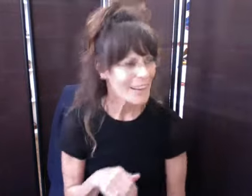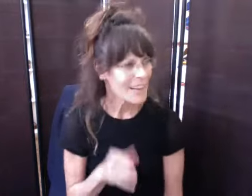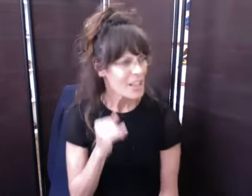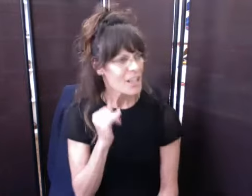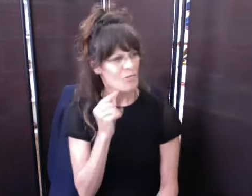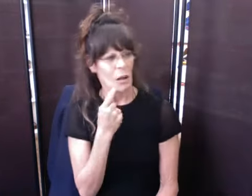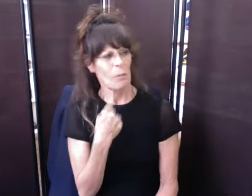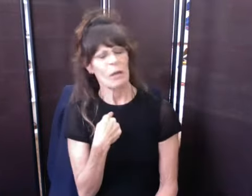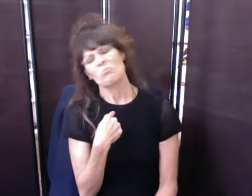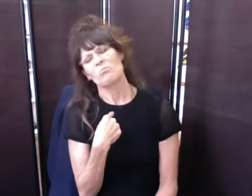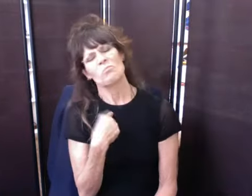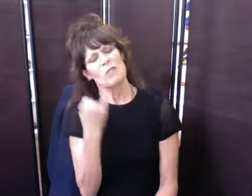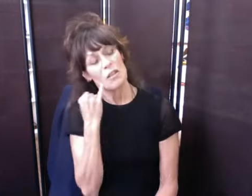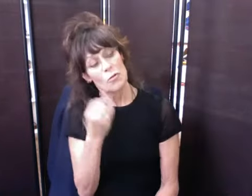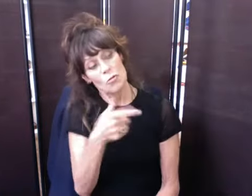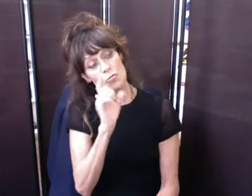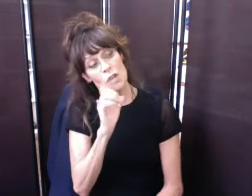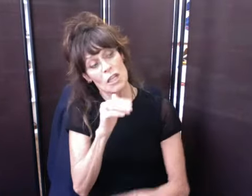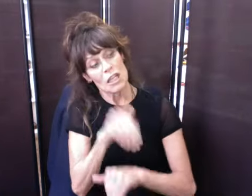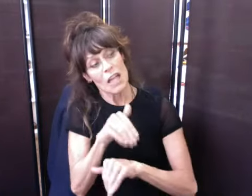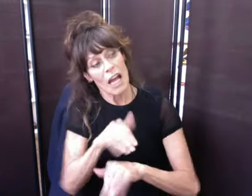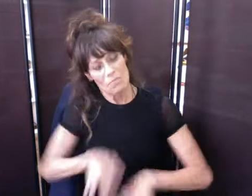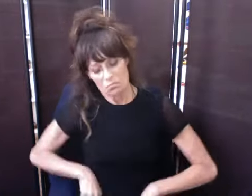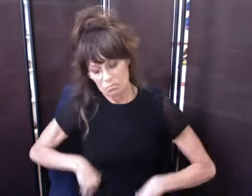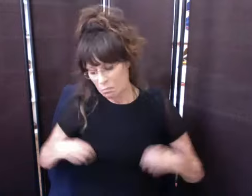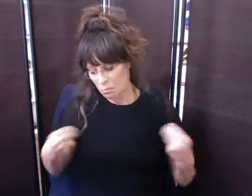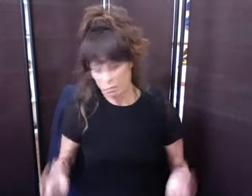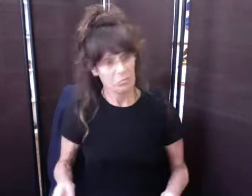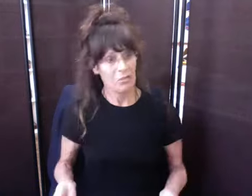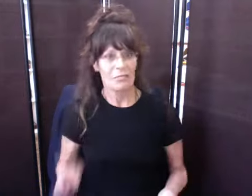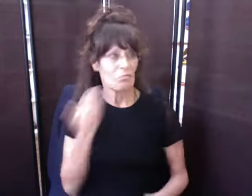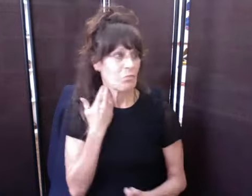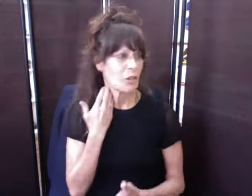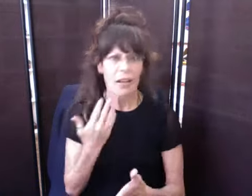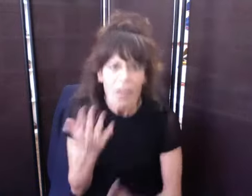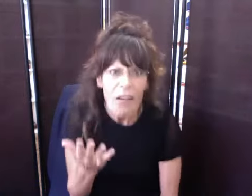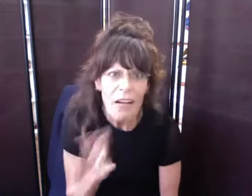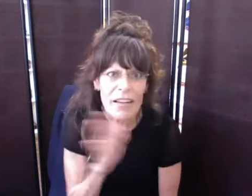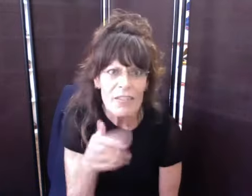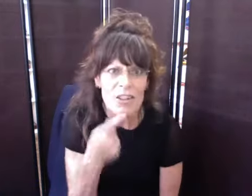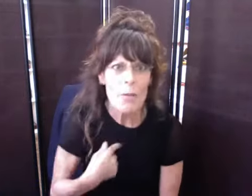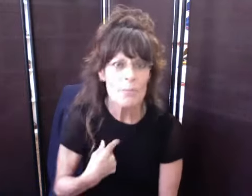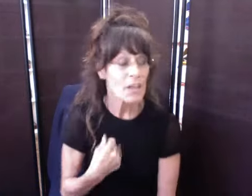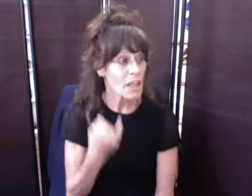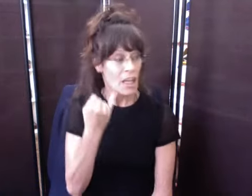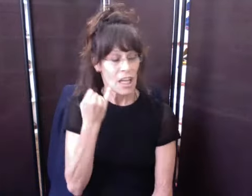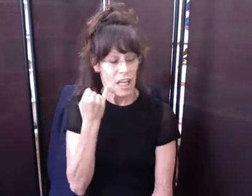pocket. Never told me that once. Always happened. Mike, if you drink tonight, she is going to find out about her. Never told me that